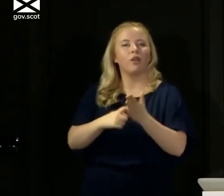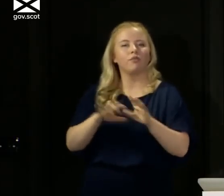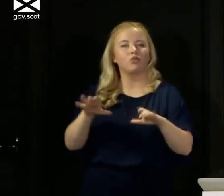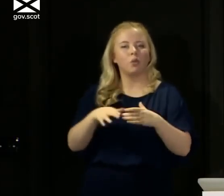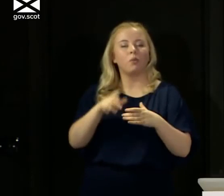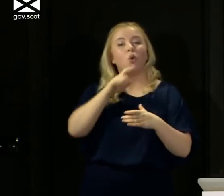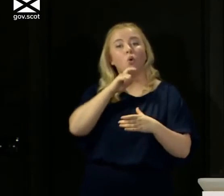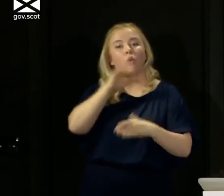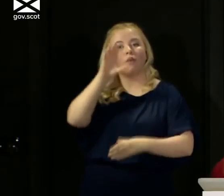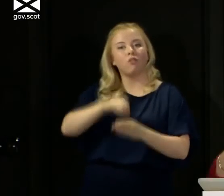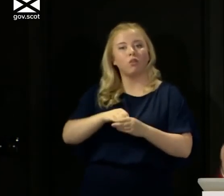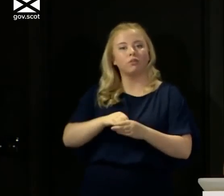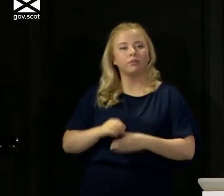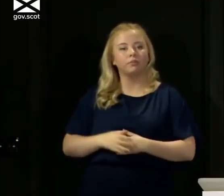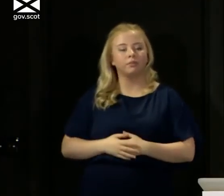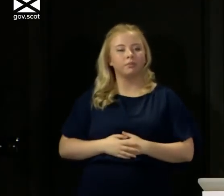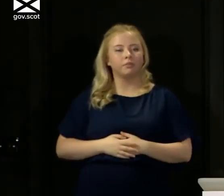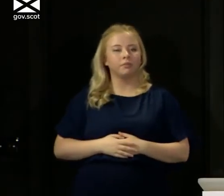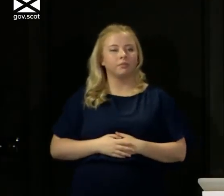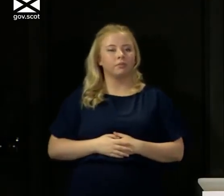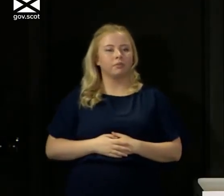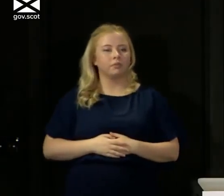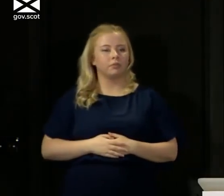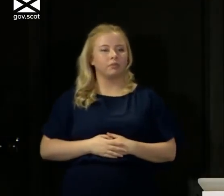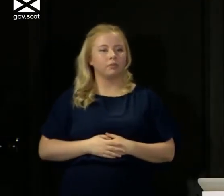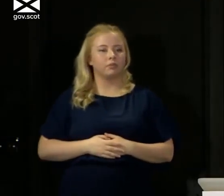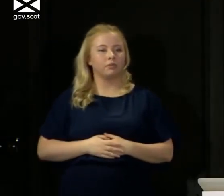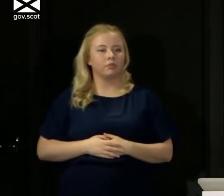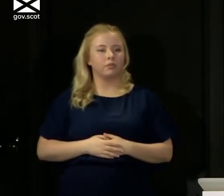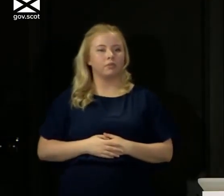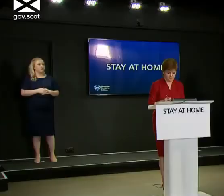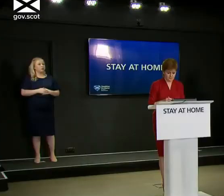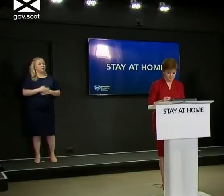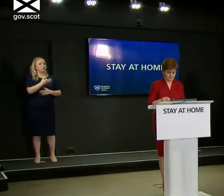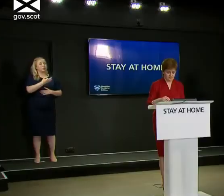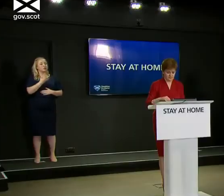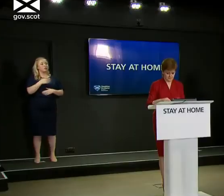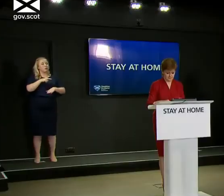that in due course. Mark McLaughlin from The Times.